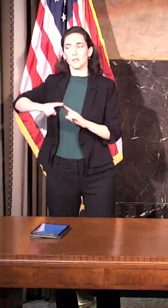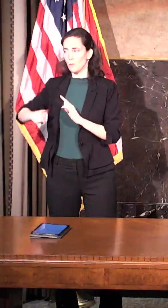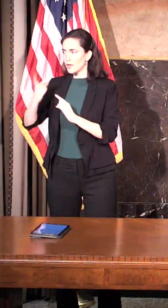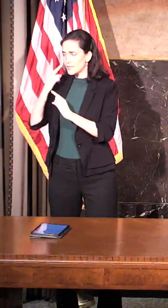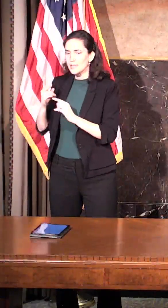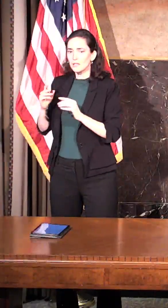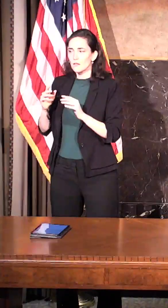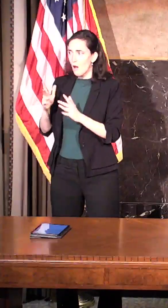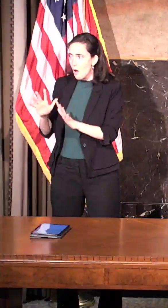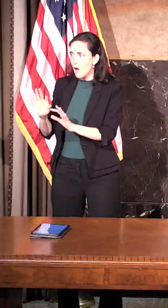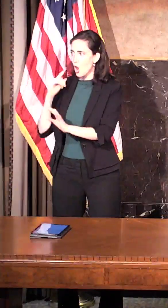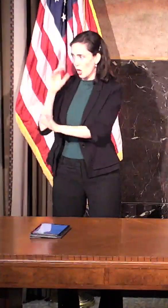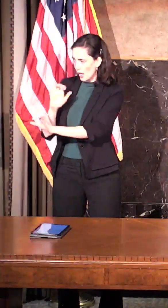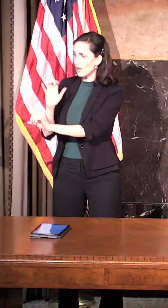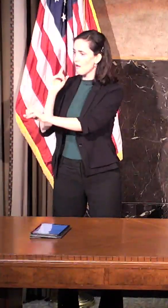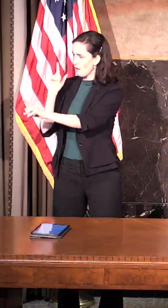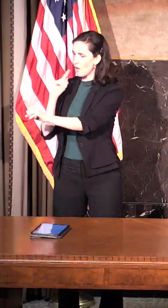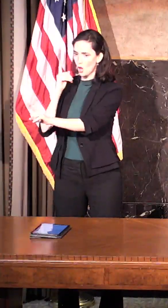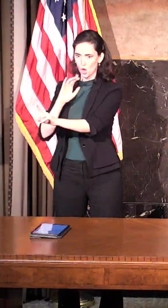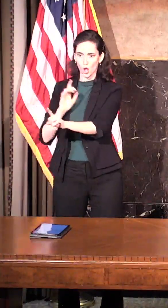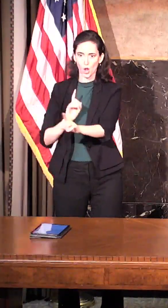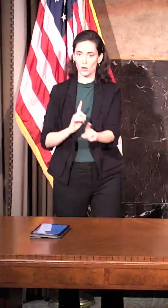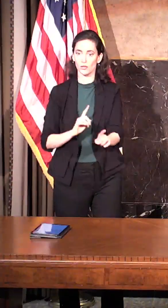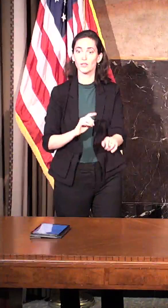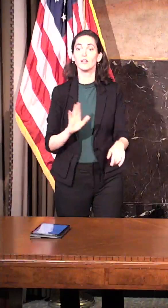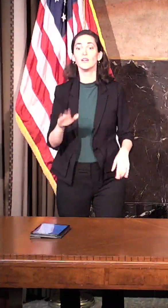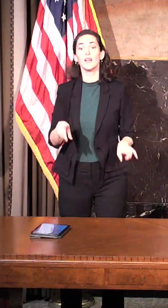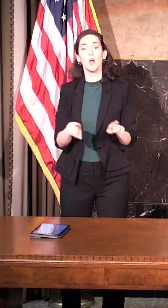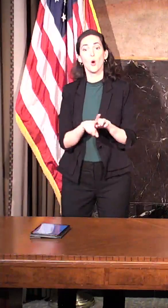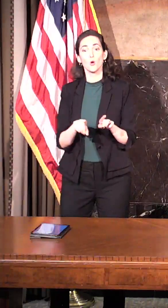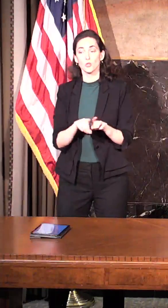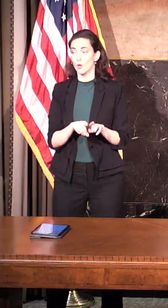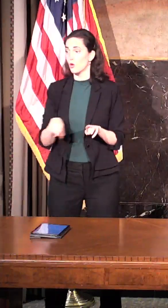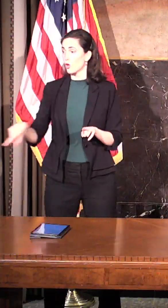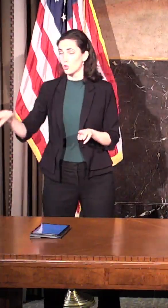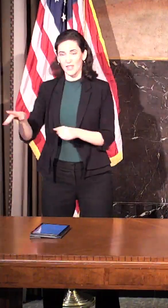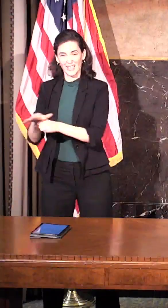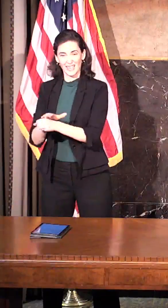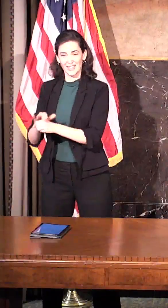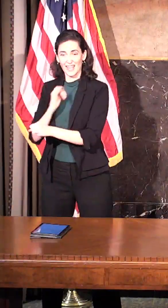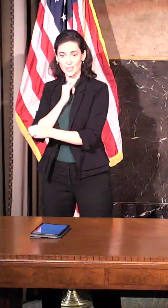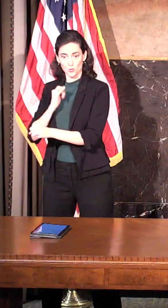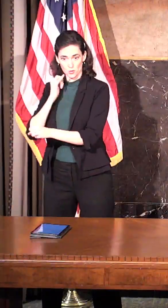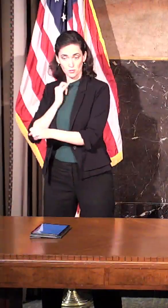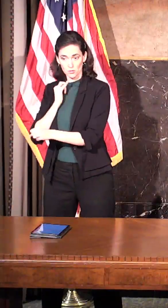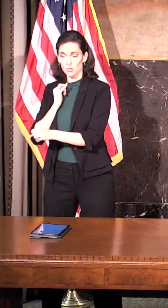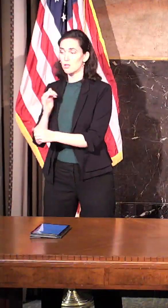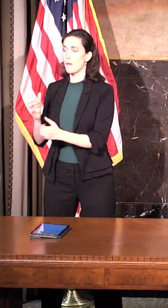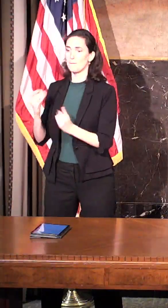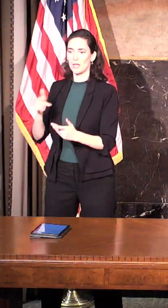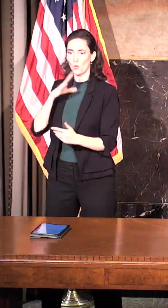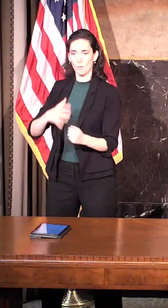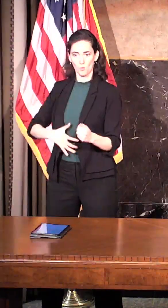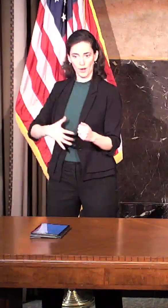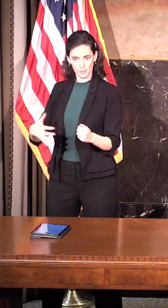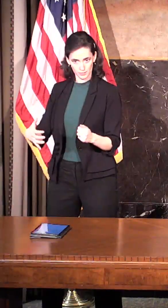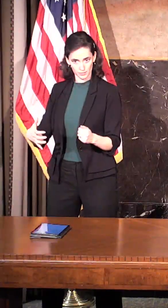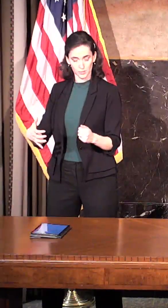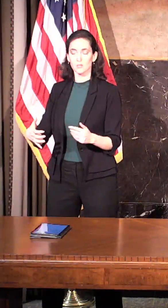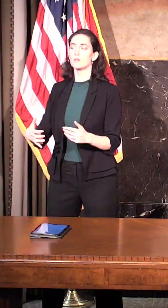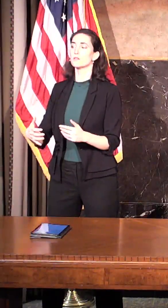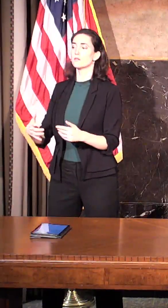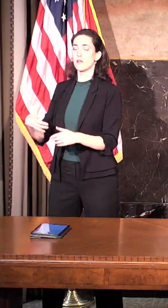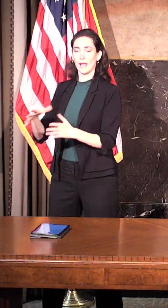A number of pregnant women have been in those experiences, in those data sets in Israel. Pfizer is now doing a specific